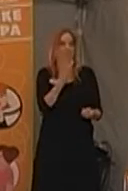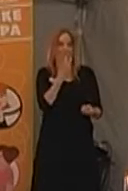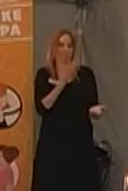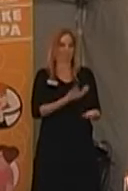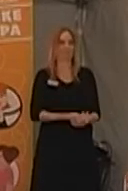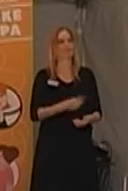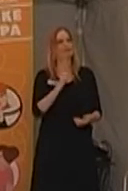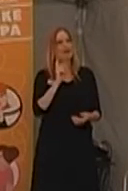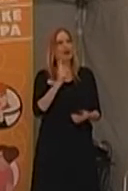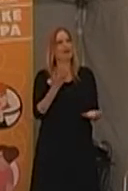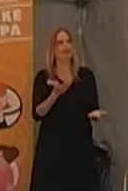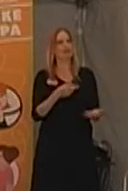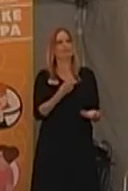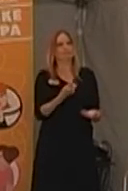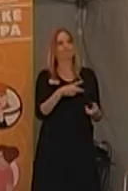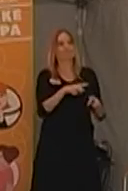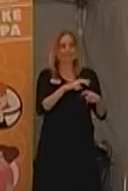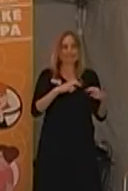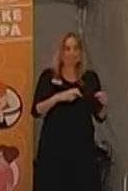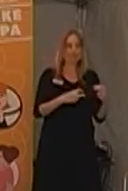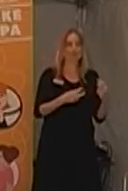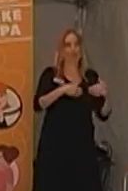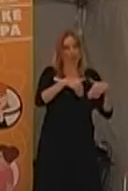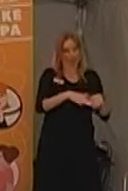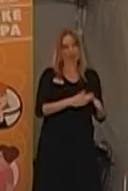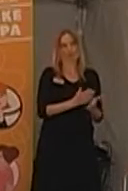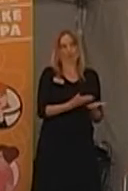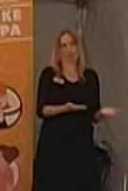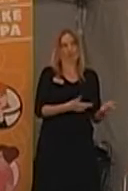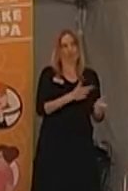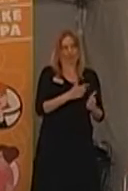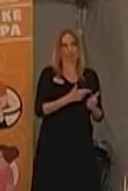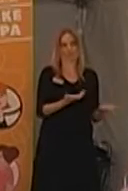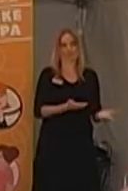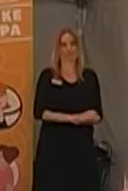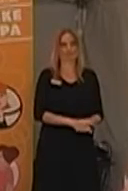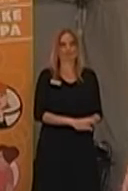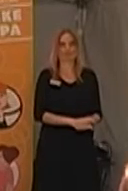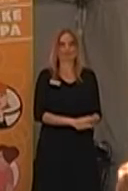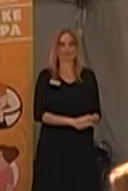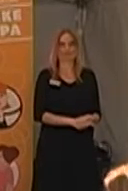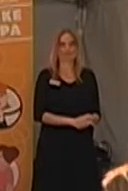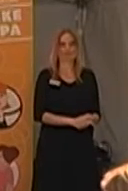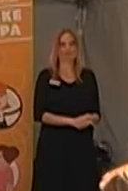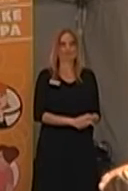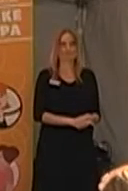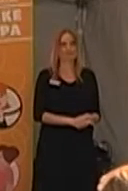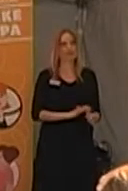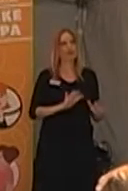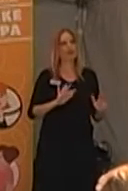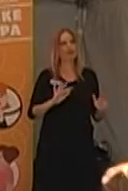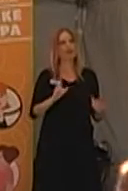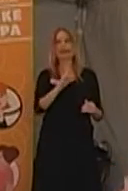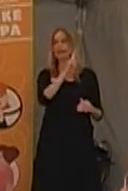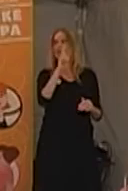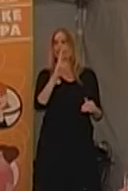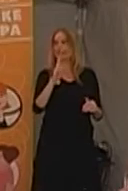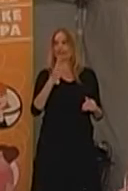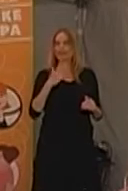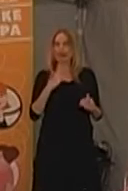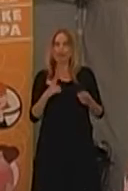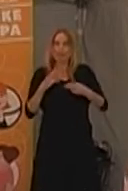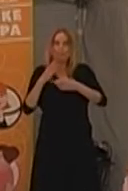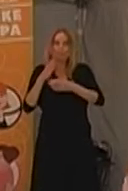But then again, yeah, you sit down, you make a decision. You choose to go either right or left. If any one of you want to jump in and